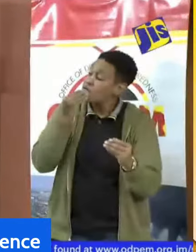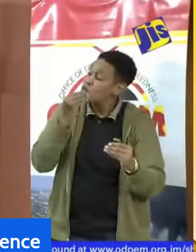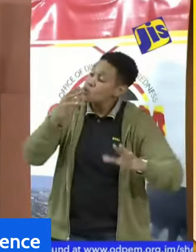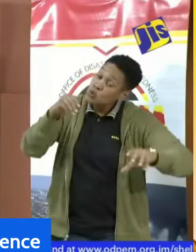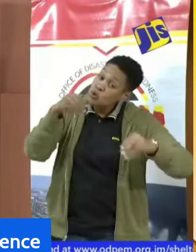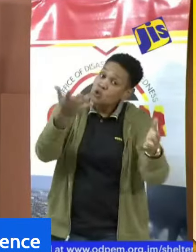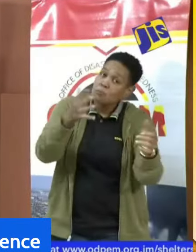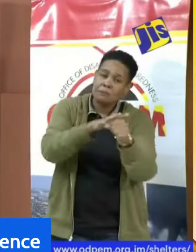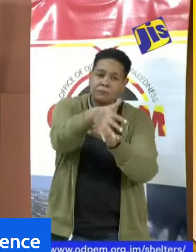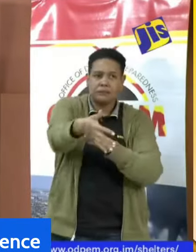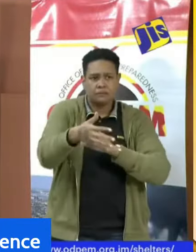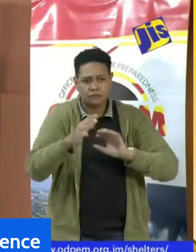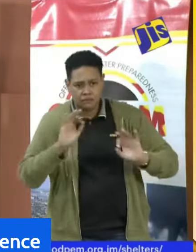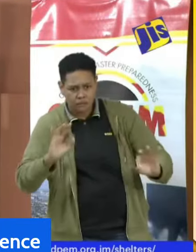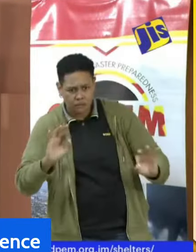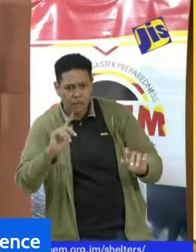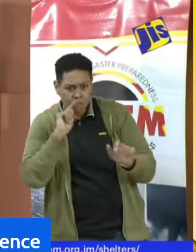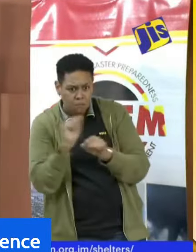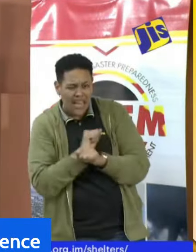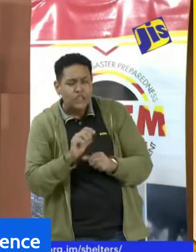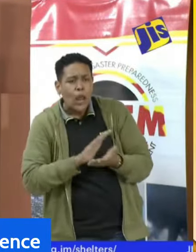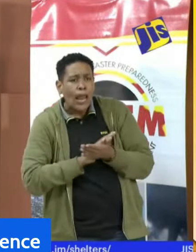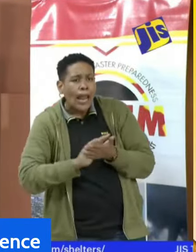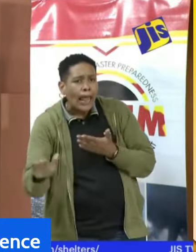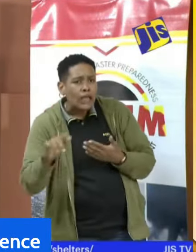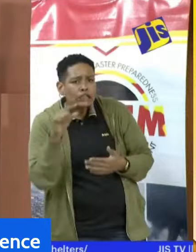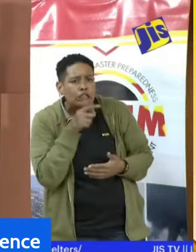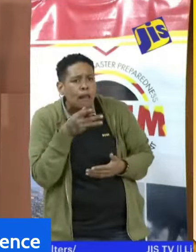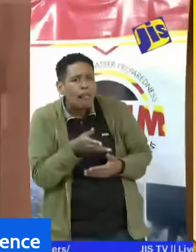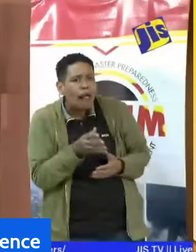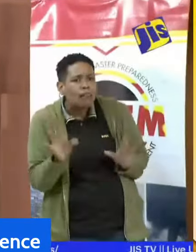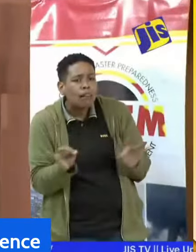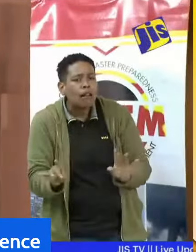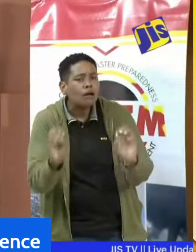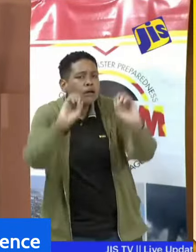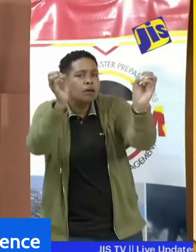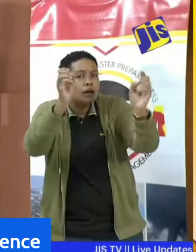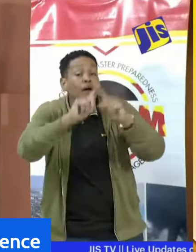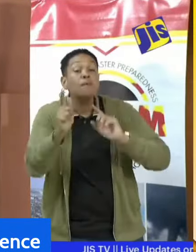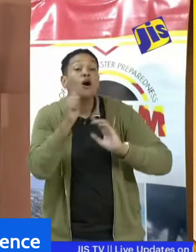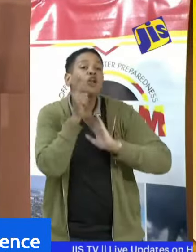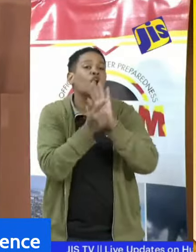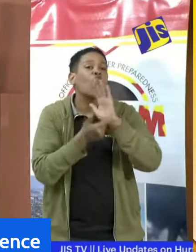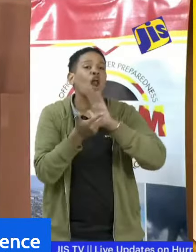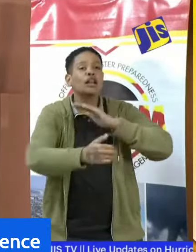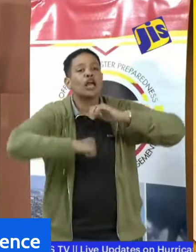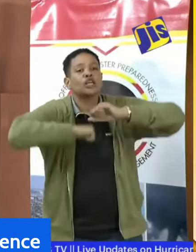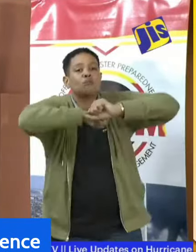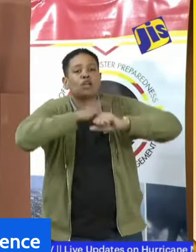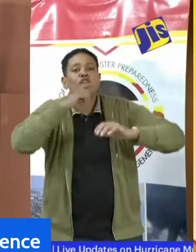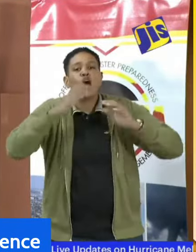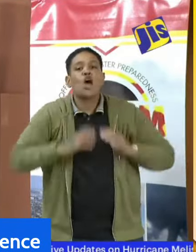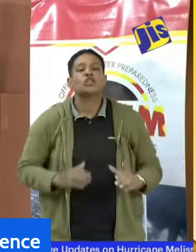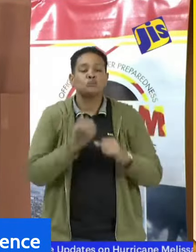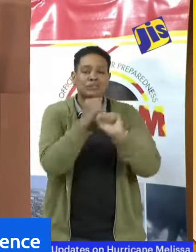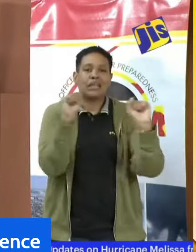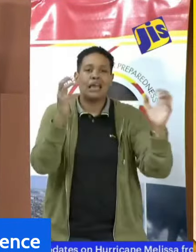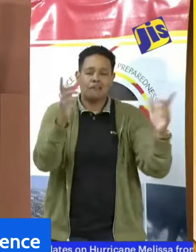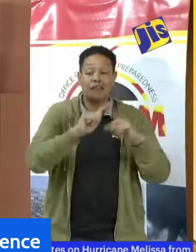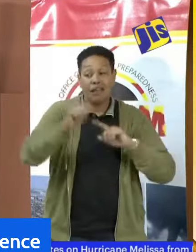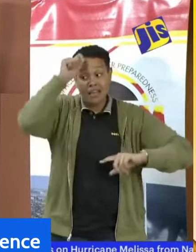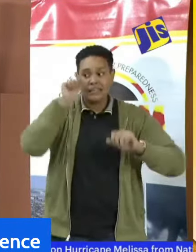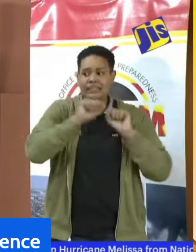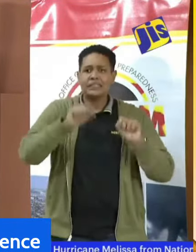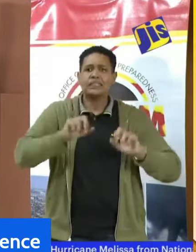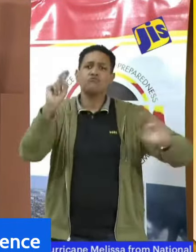supply remains intact, and they do have the law on their side to protect consumer safety. But the system